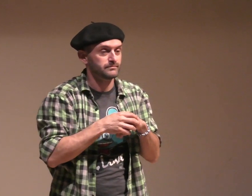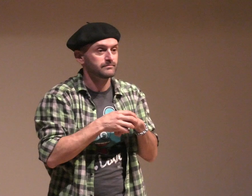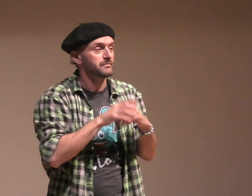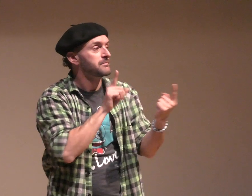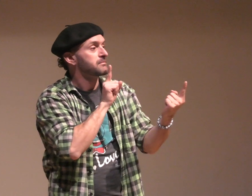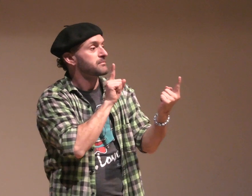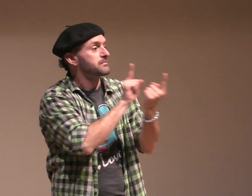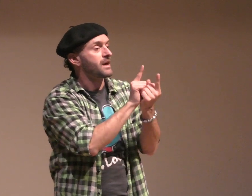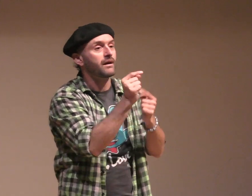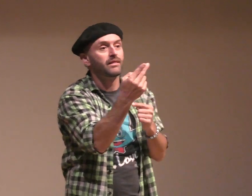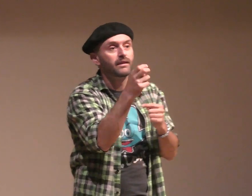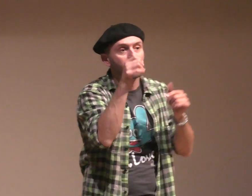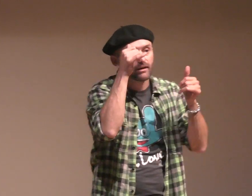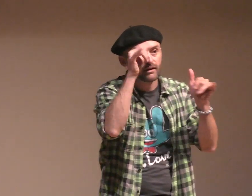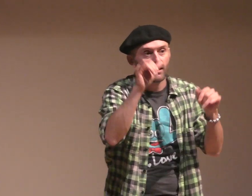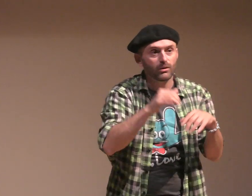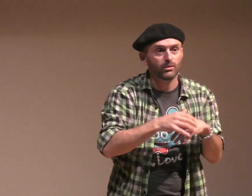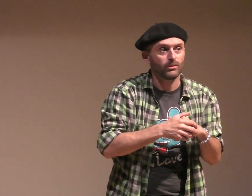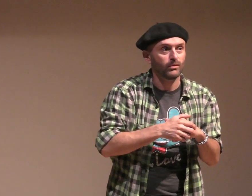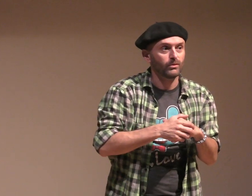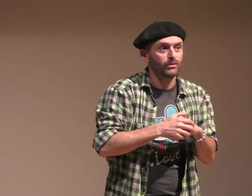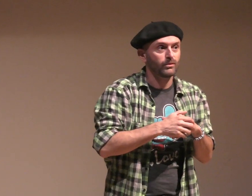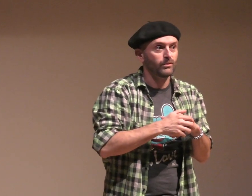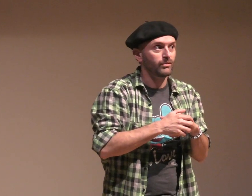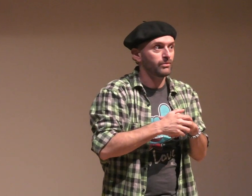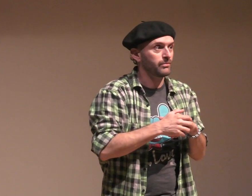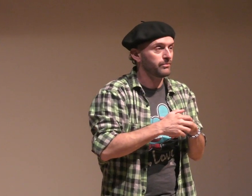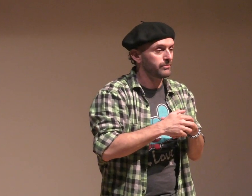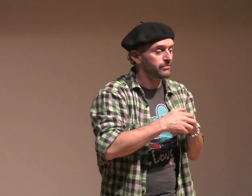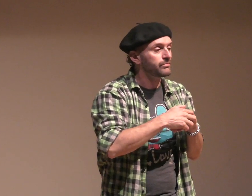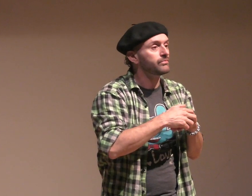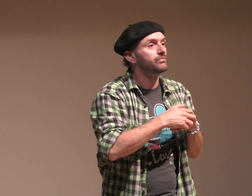farm and meets a cow.